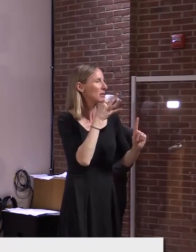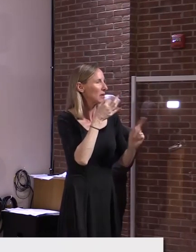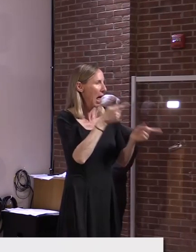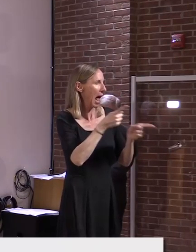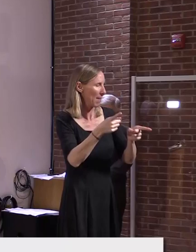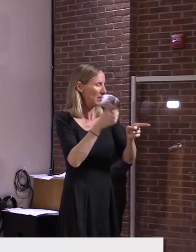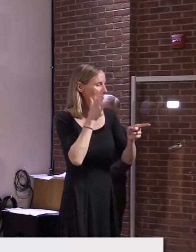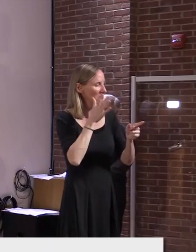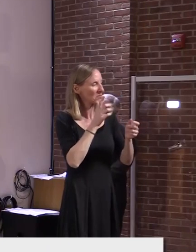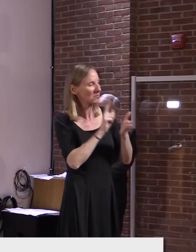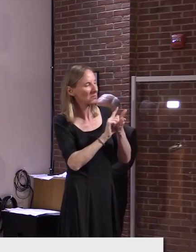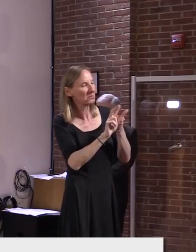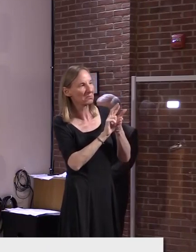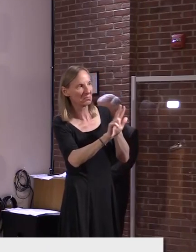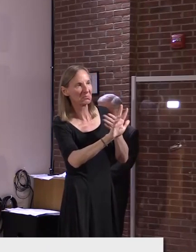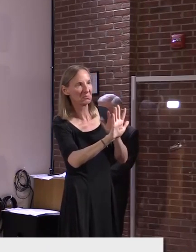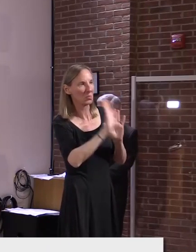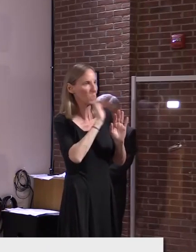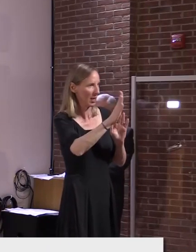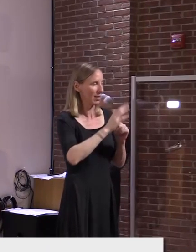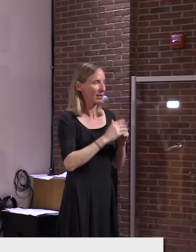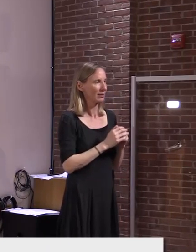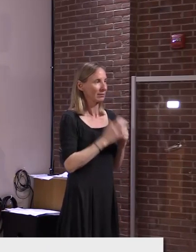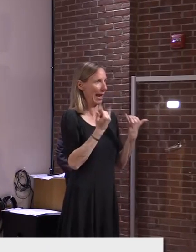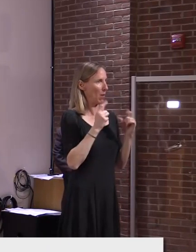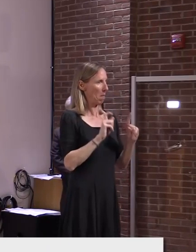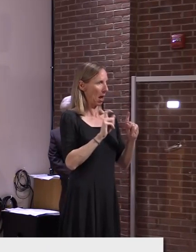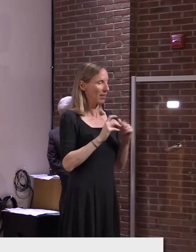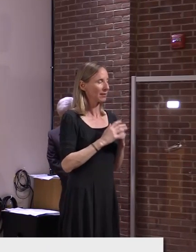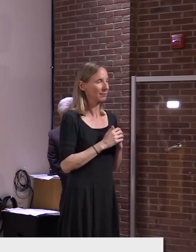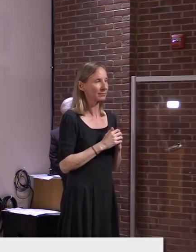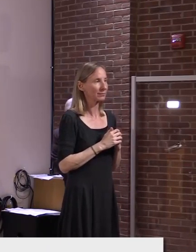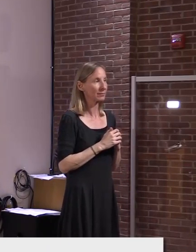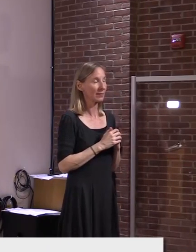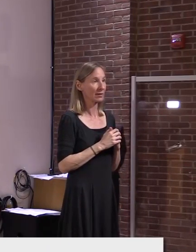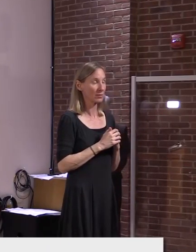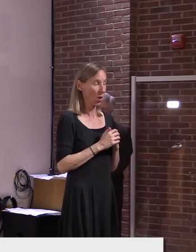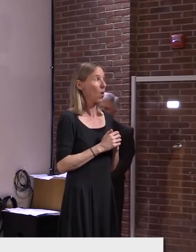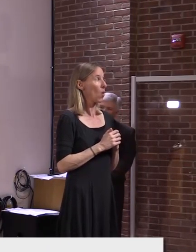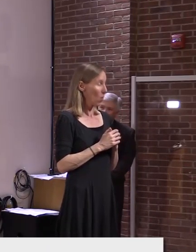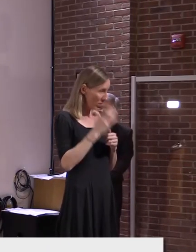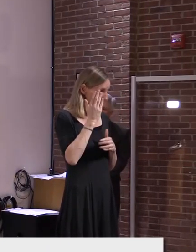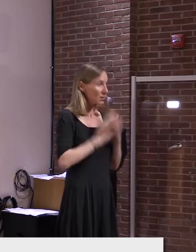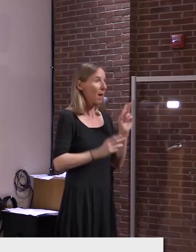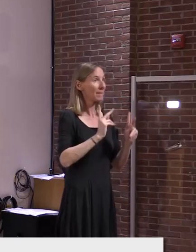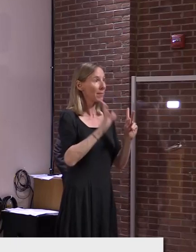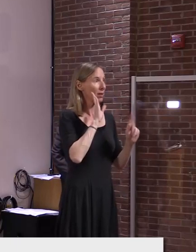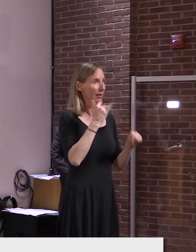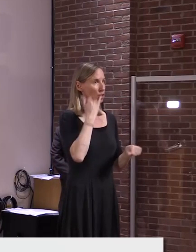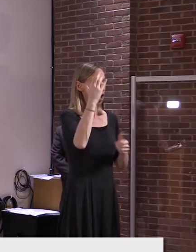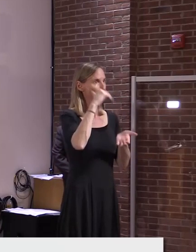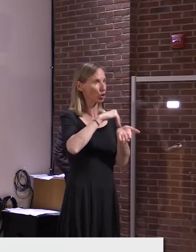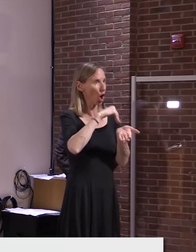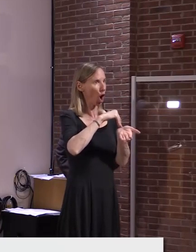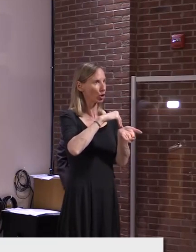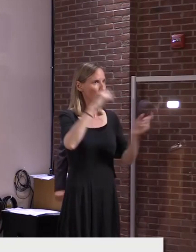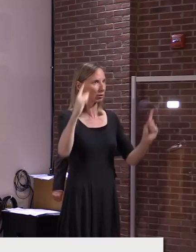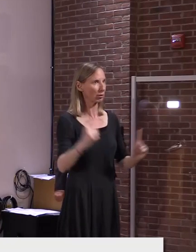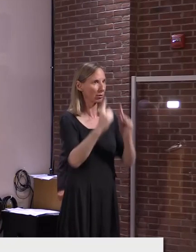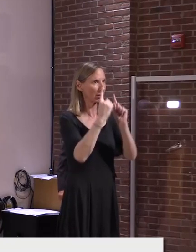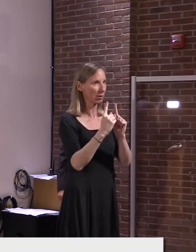happen within weeks. So people can now actually get the vaccine from their